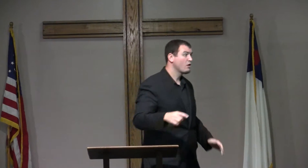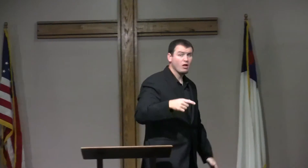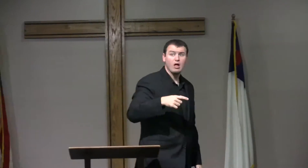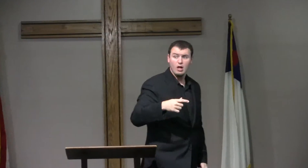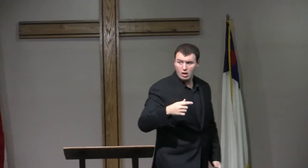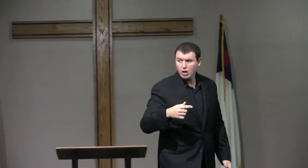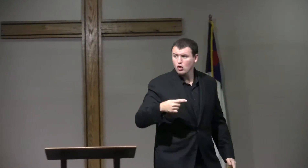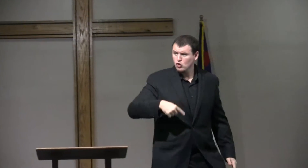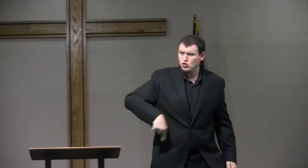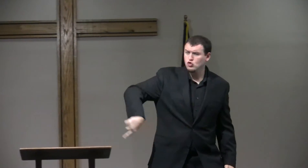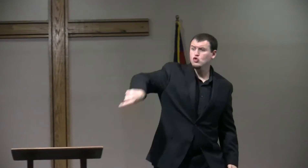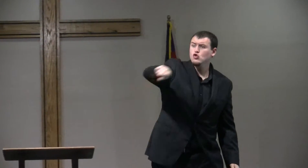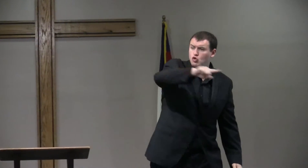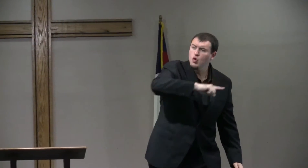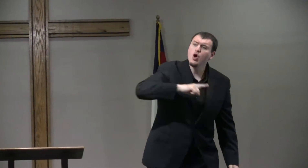this.